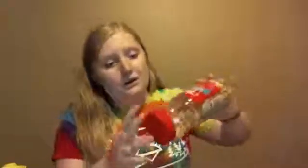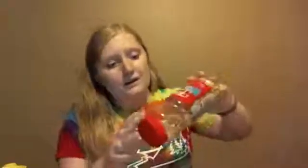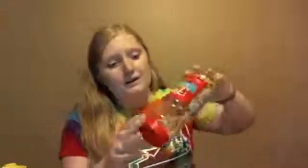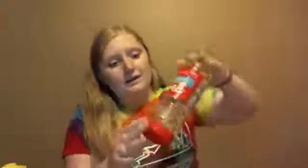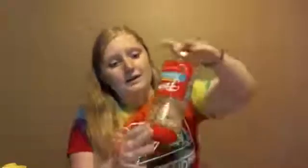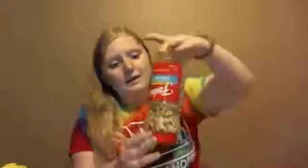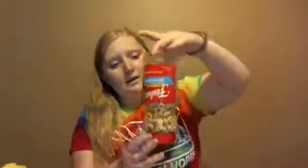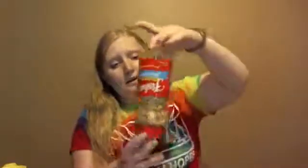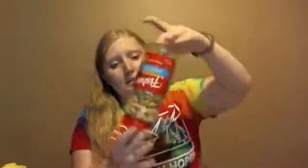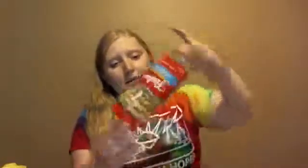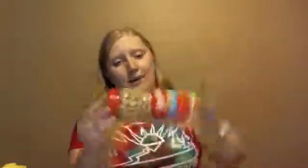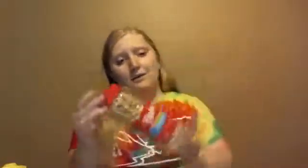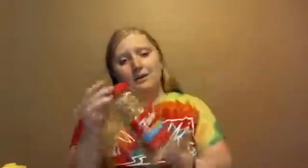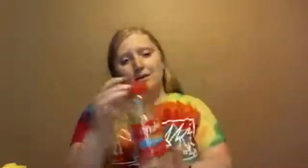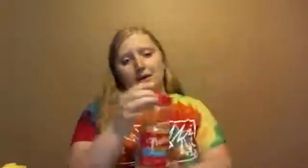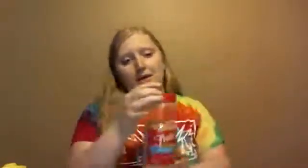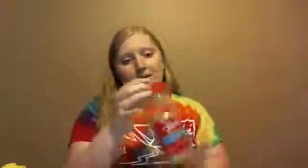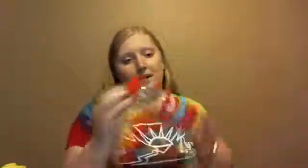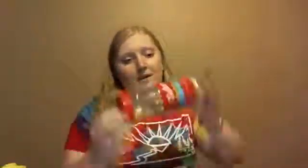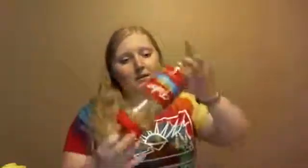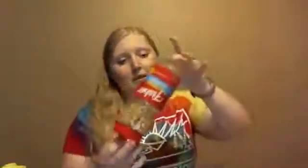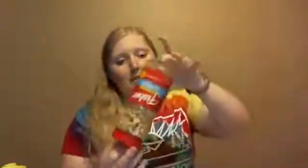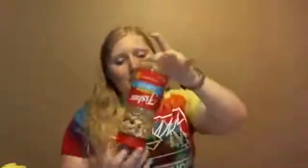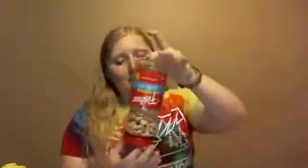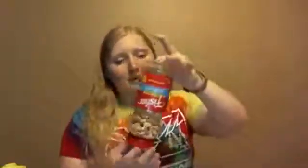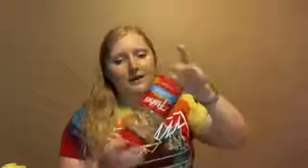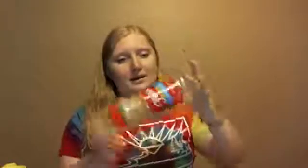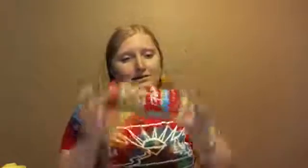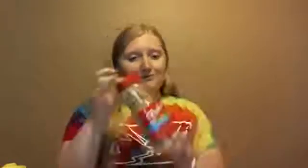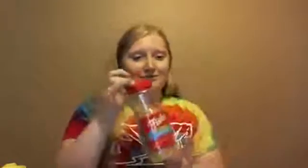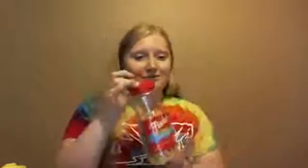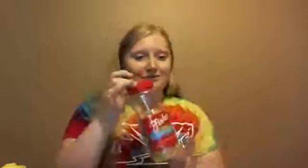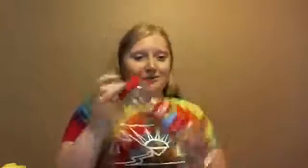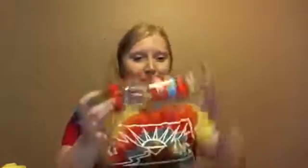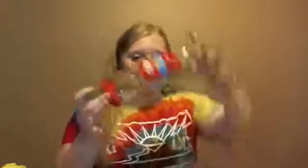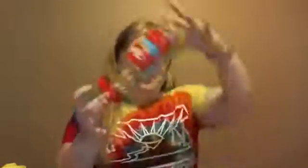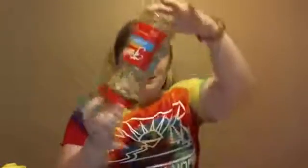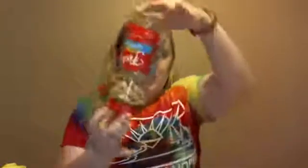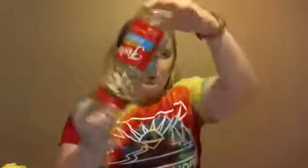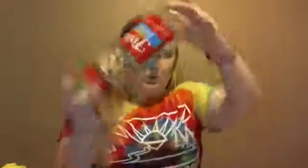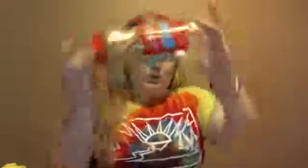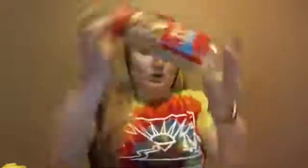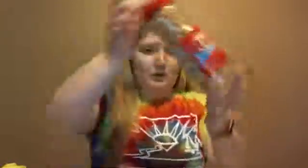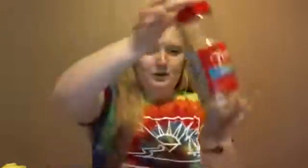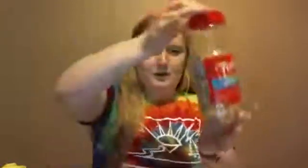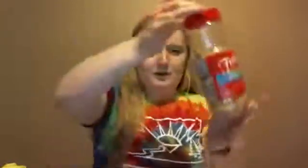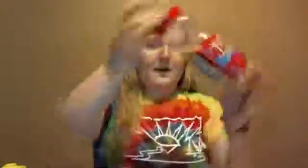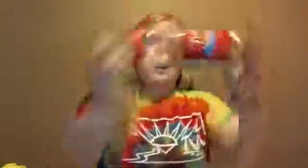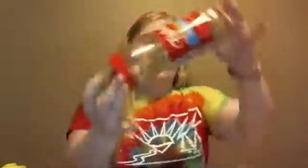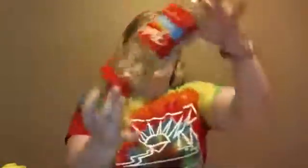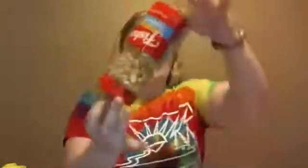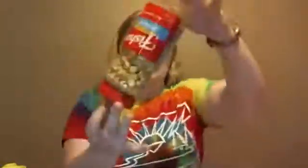just play with the peanut bottle with the peanuts in it. It makes a pretty cool sound.